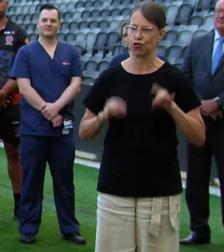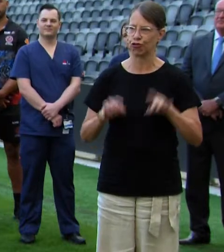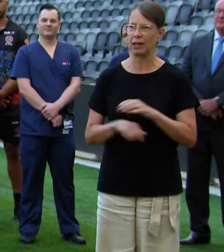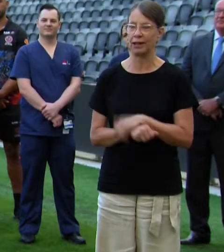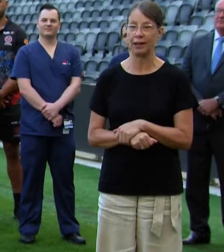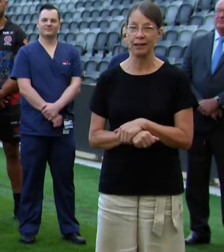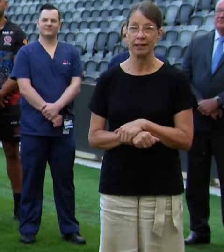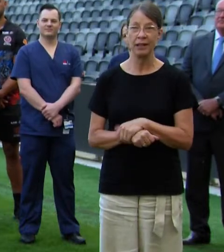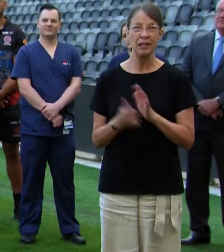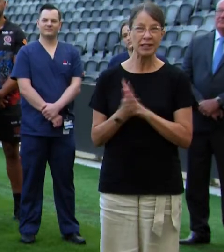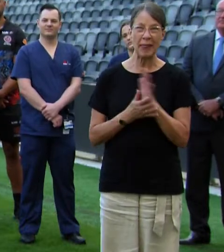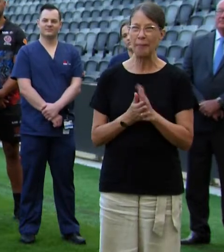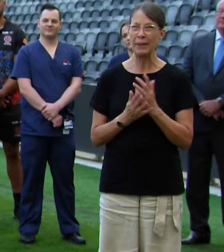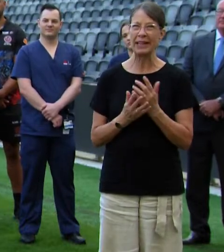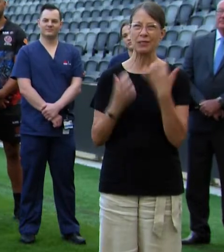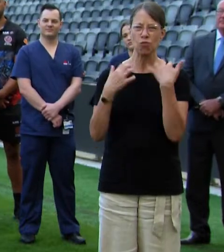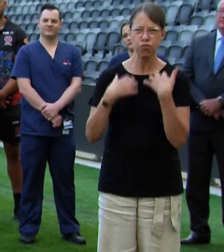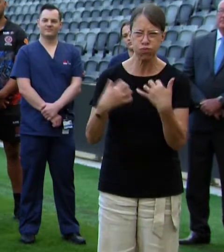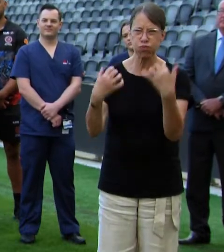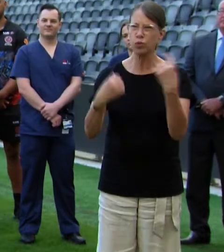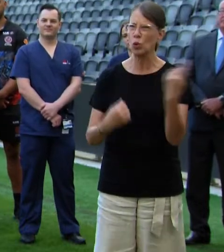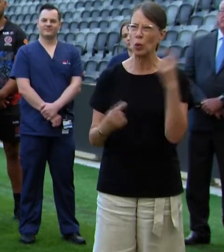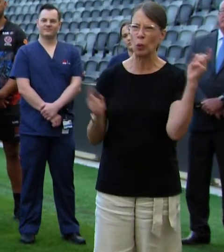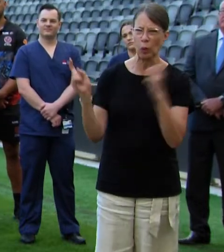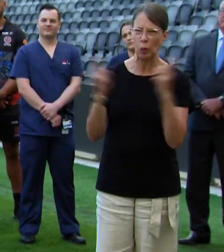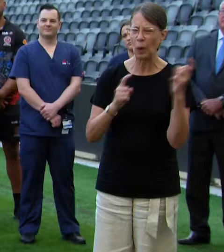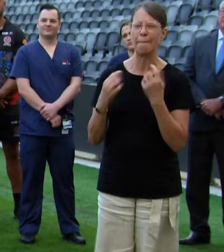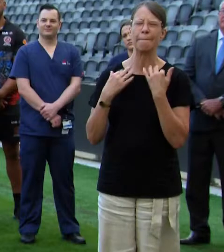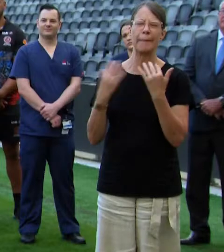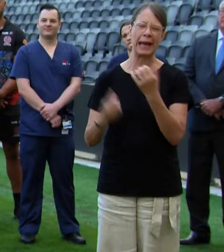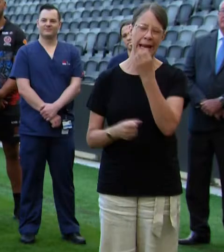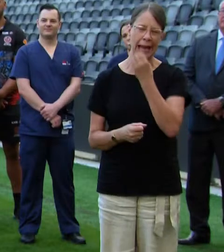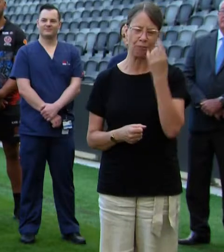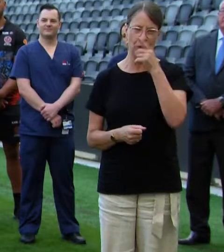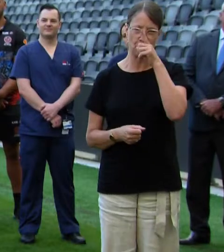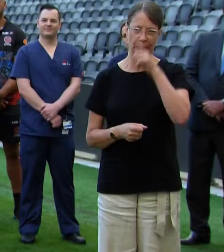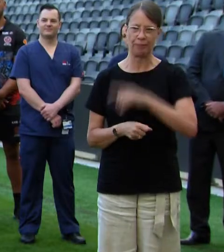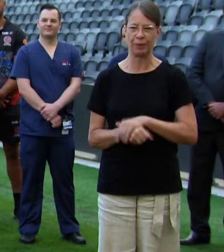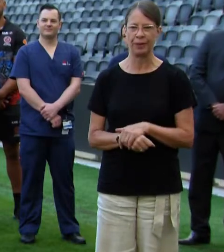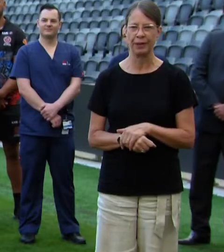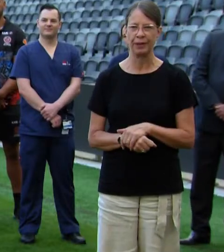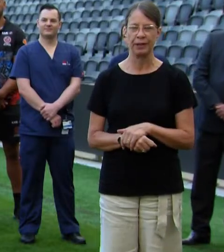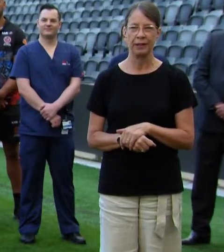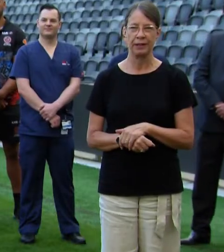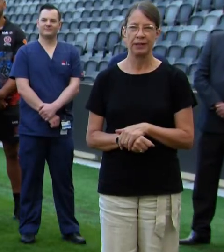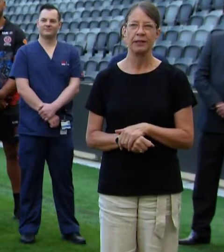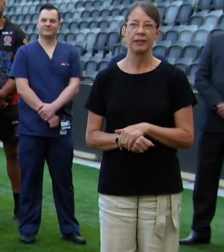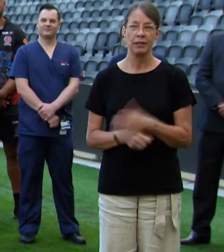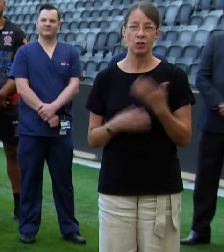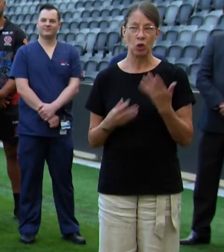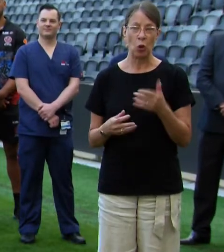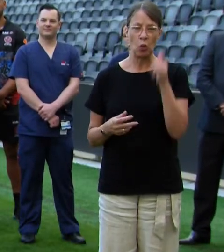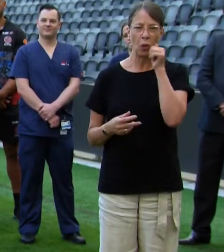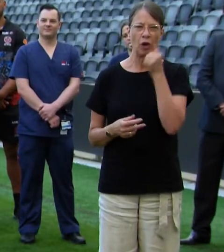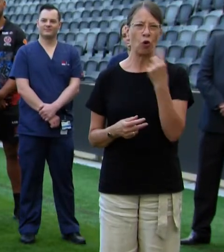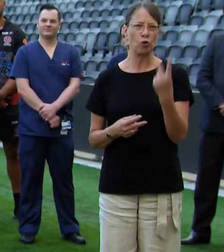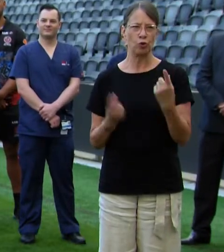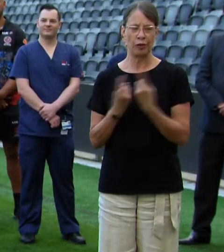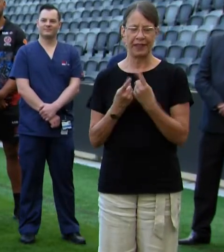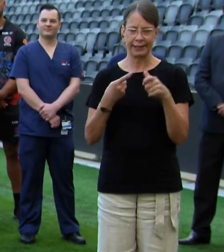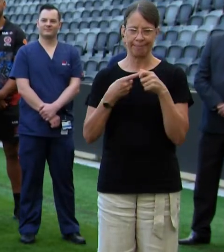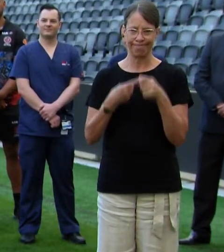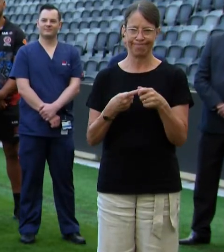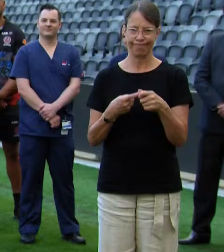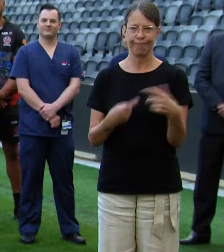the game on Saturday night. And that's one of the reasons why we're here today. We know two things. We know that vaccines work,